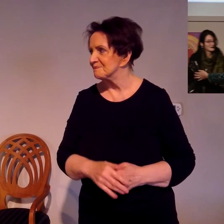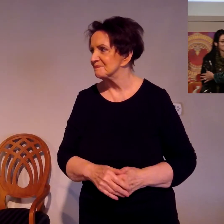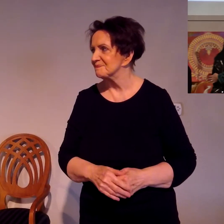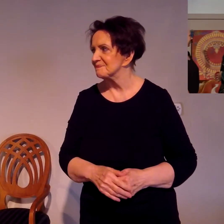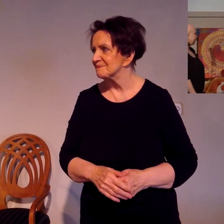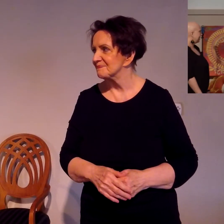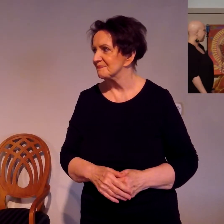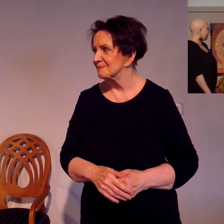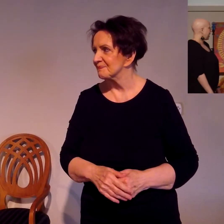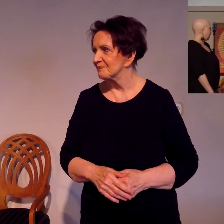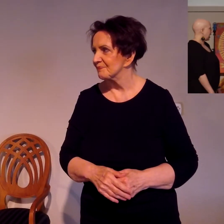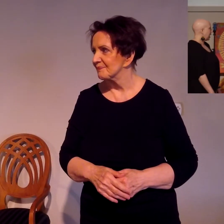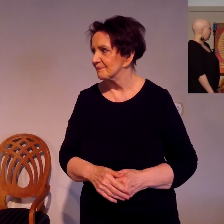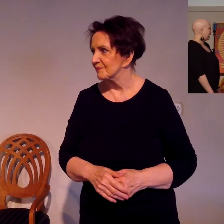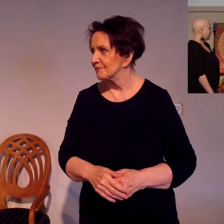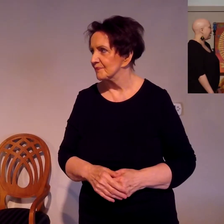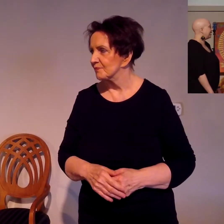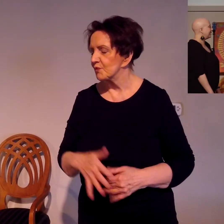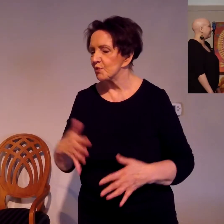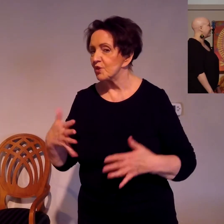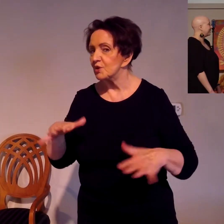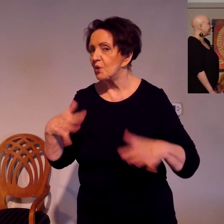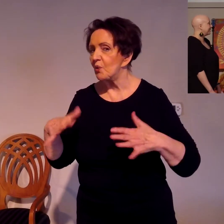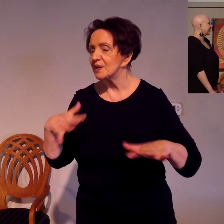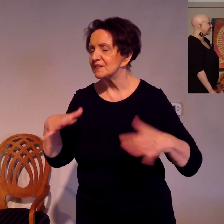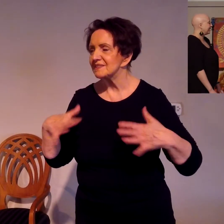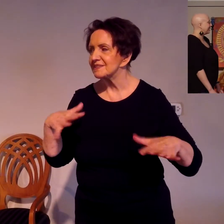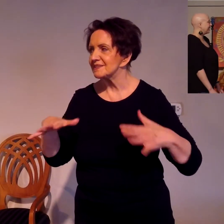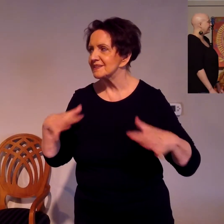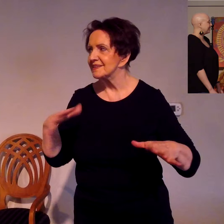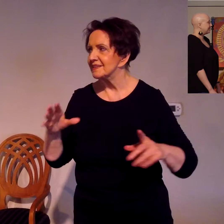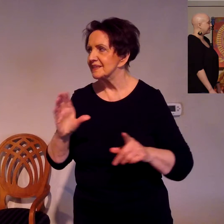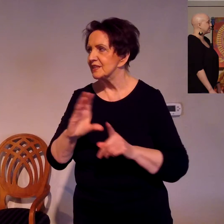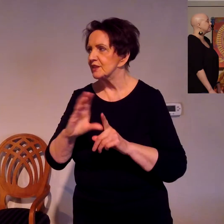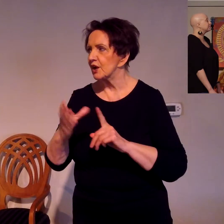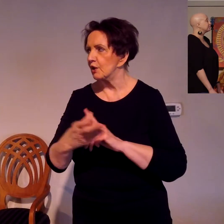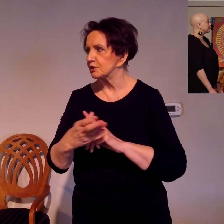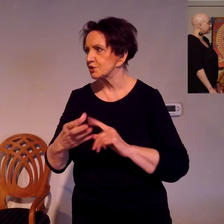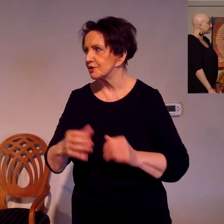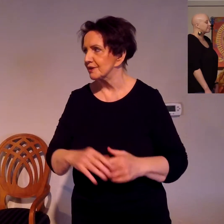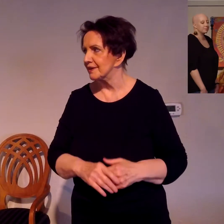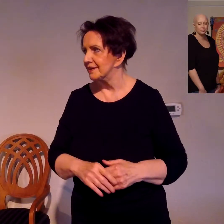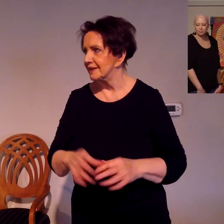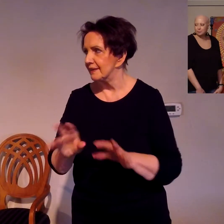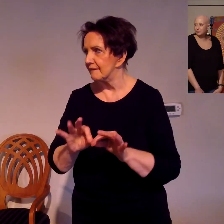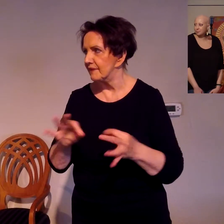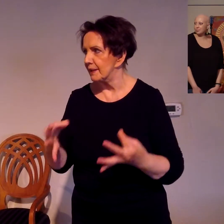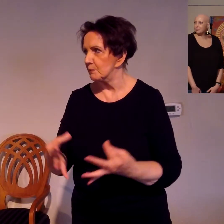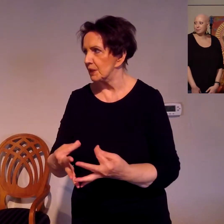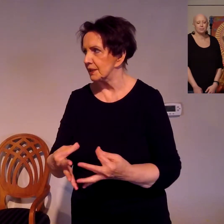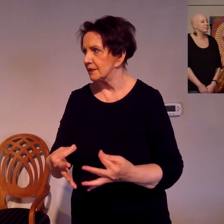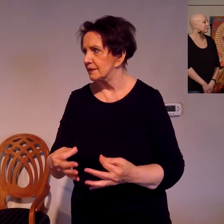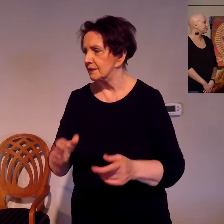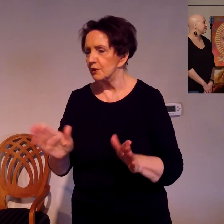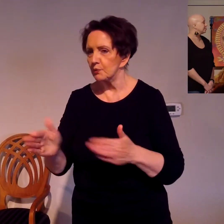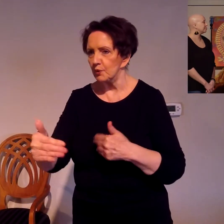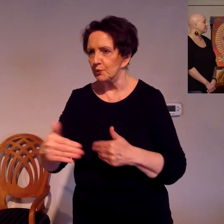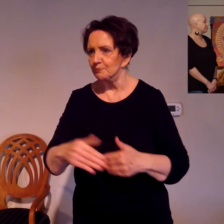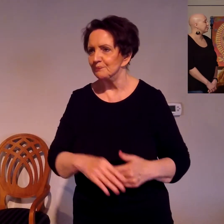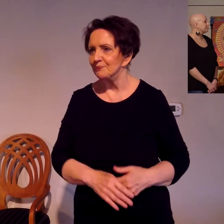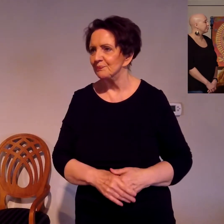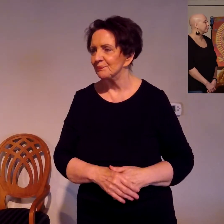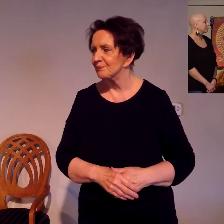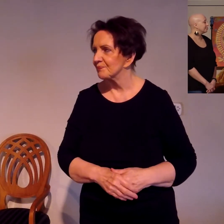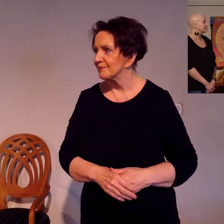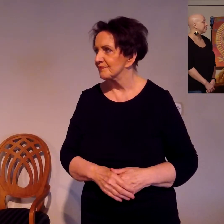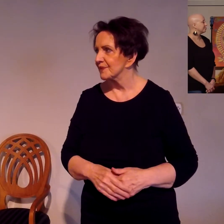You get to be the noise in the culture, in the family, in the room. You